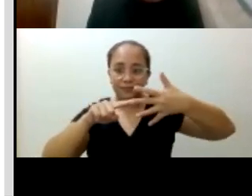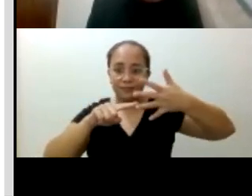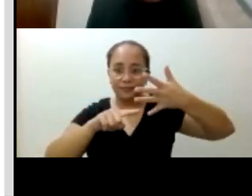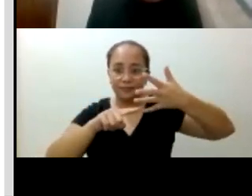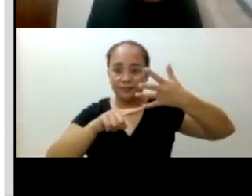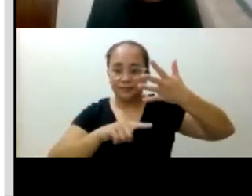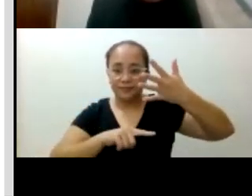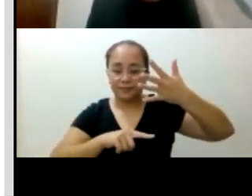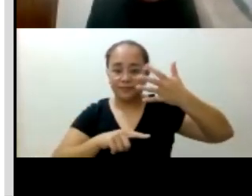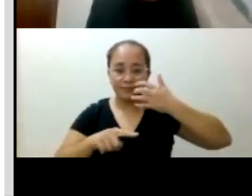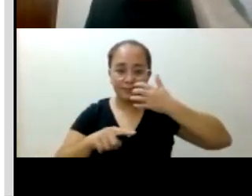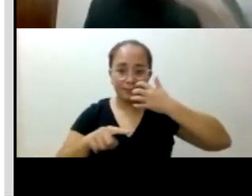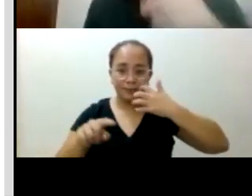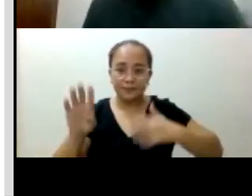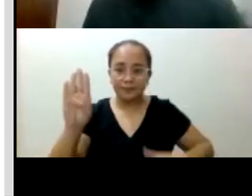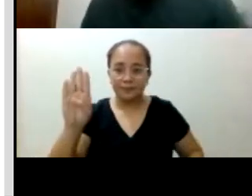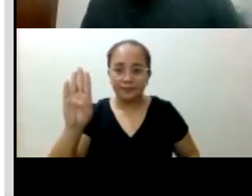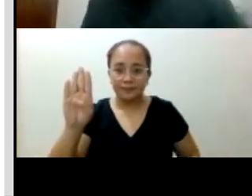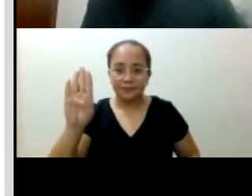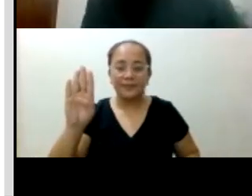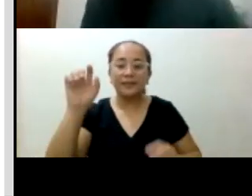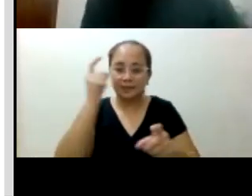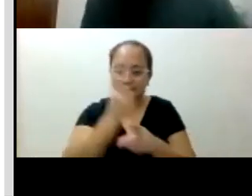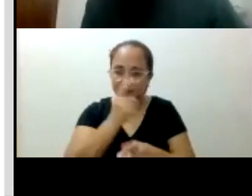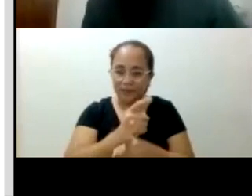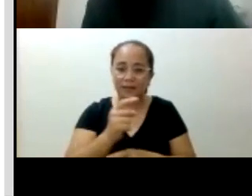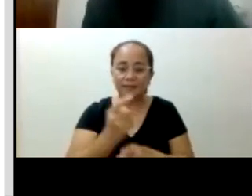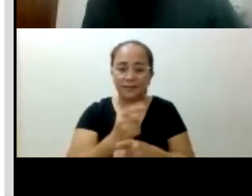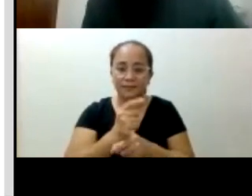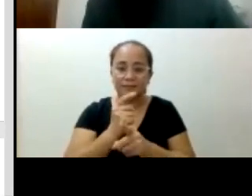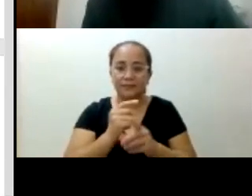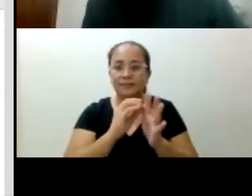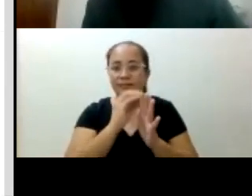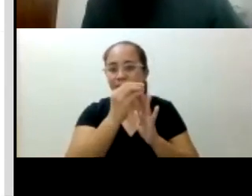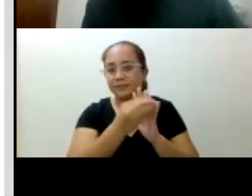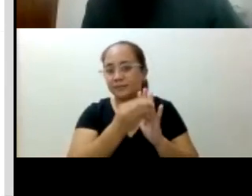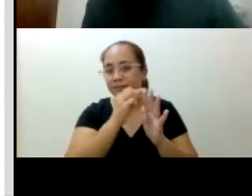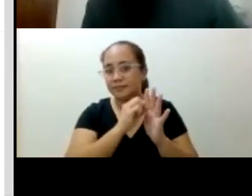I see B as in boy. yes, B as in boy, finger orientation.